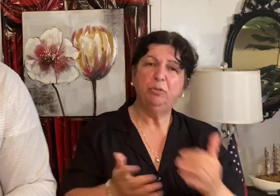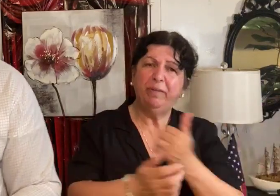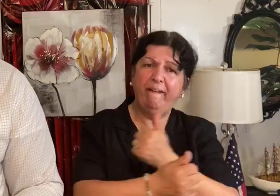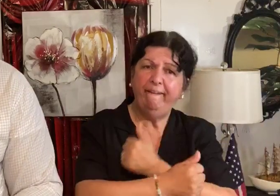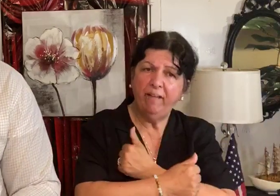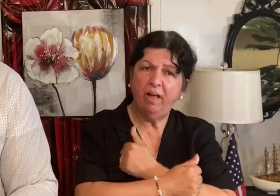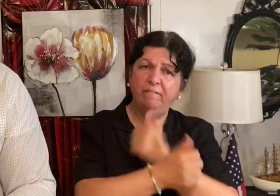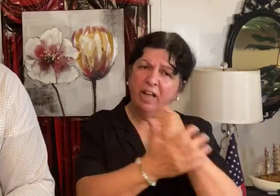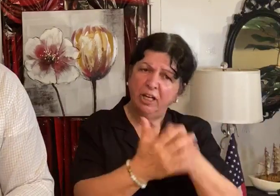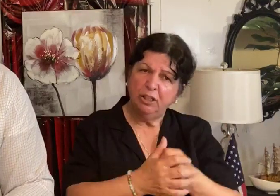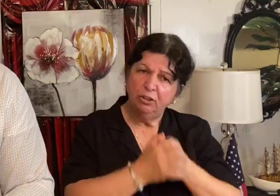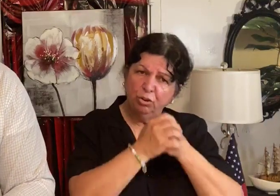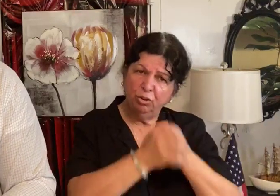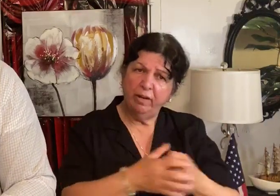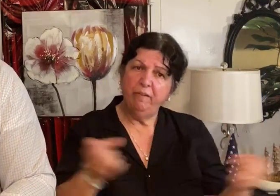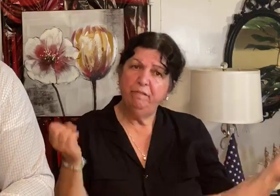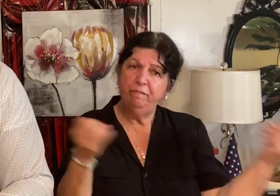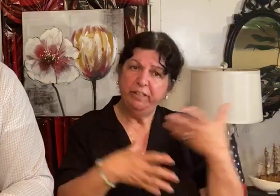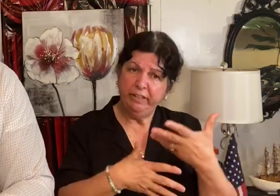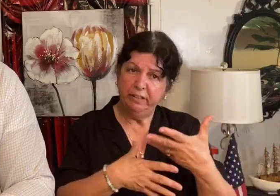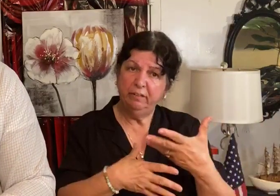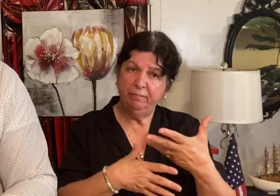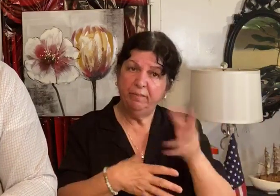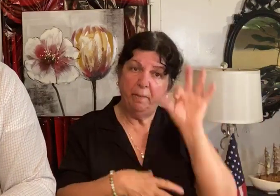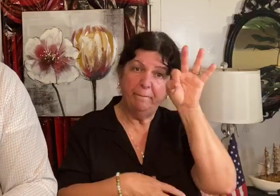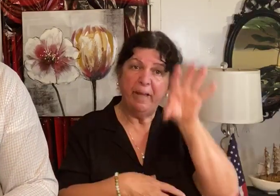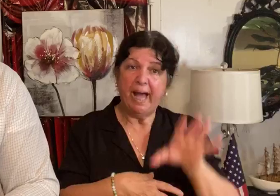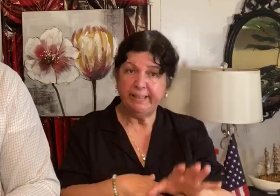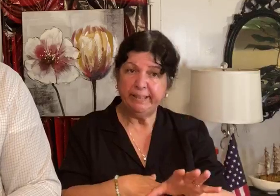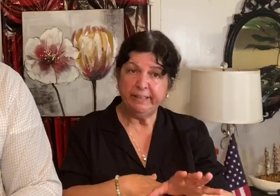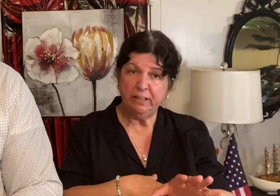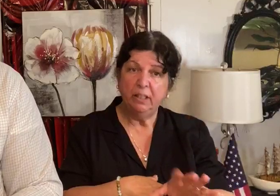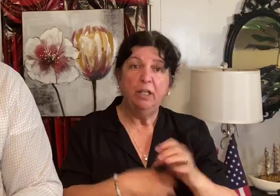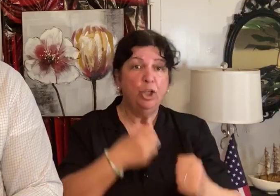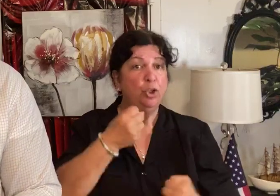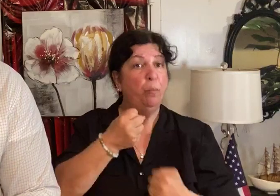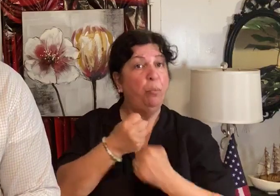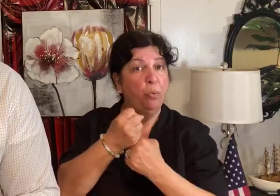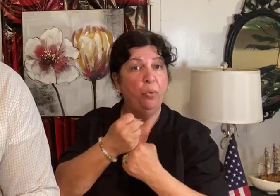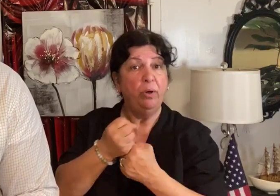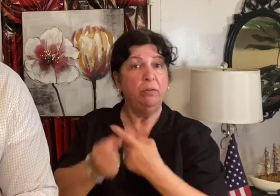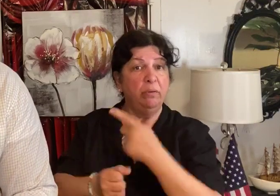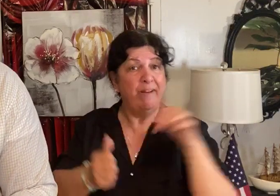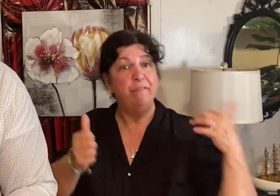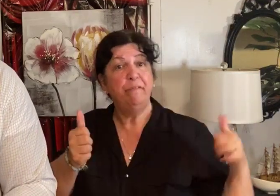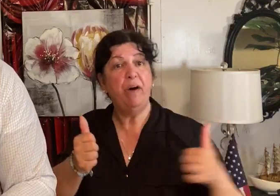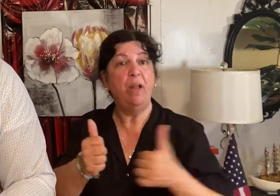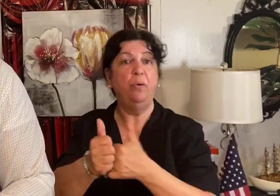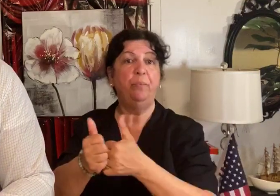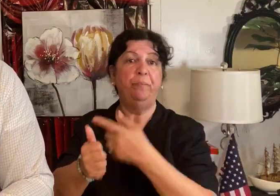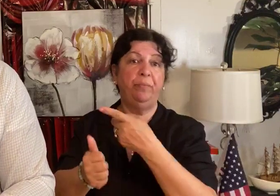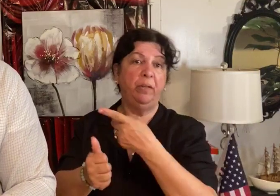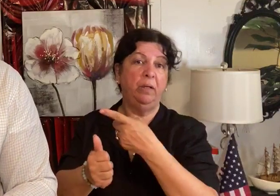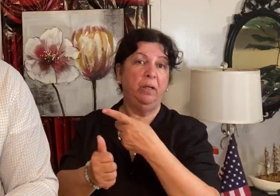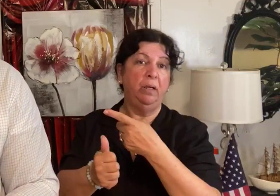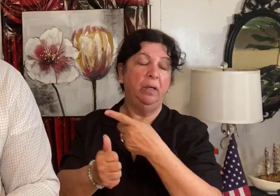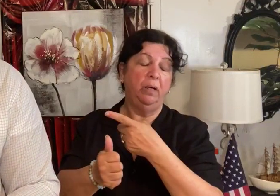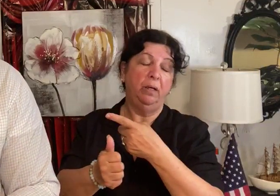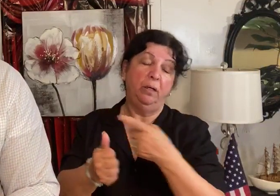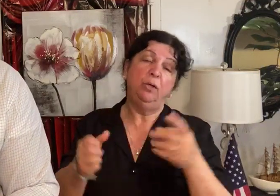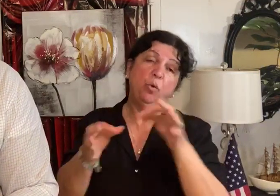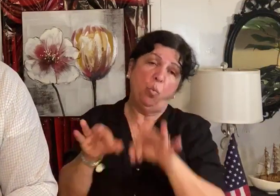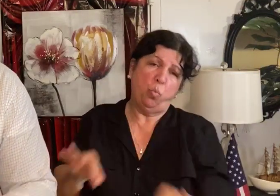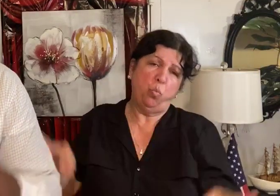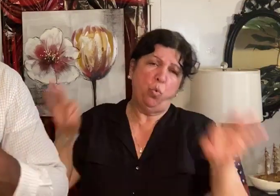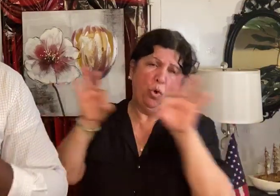loved, adored, and feared. The pastor, he should be supported and followed. He's even worthy